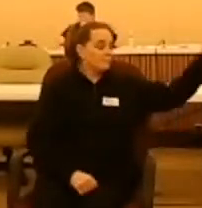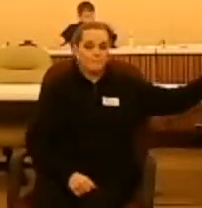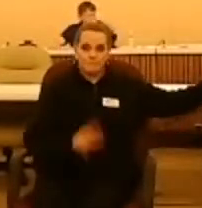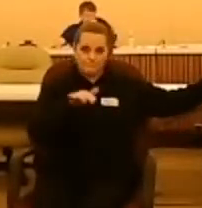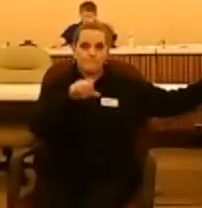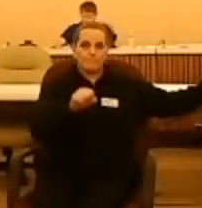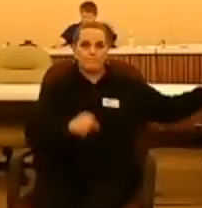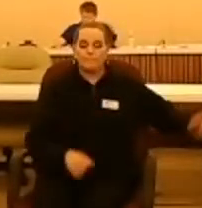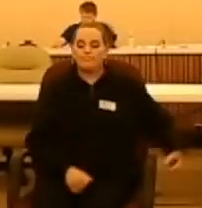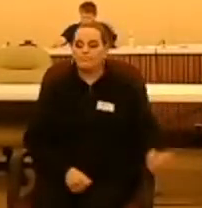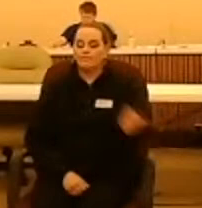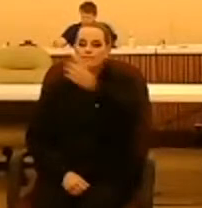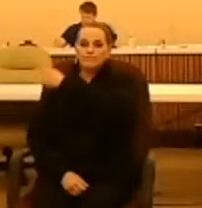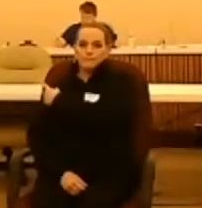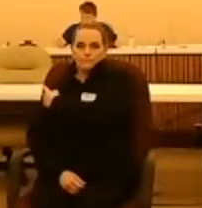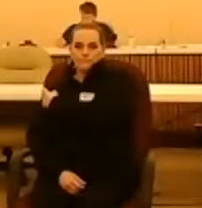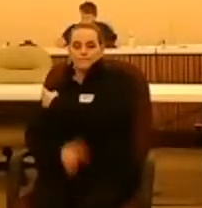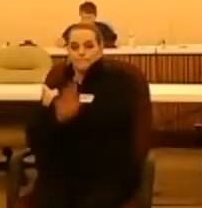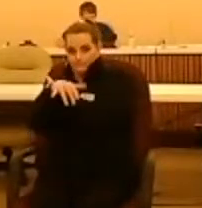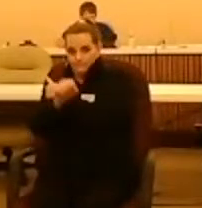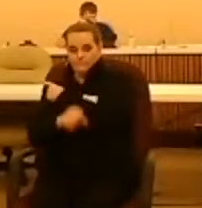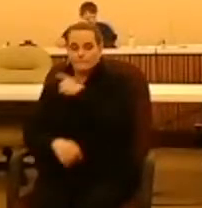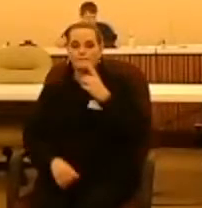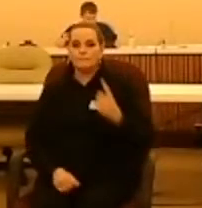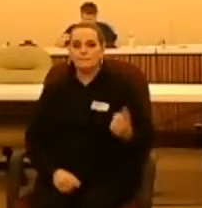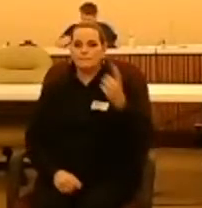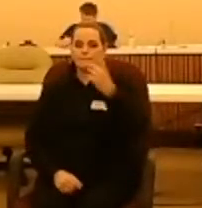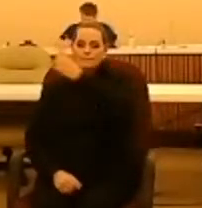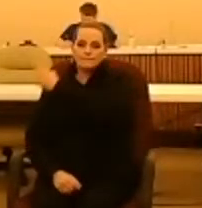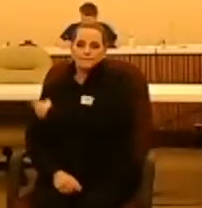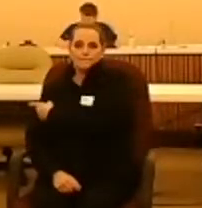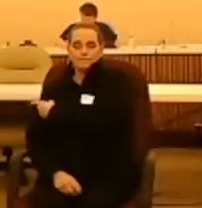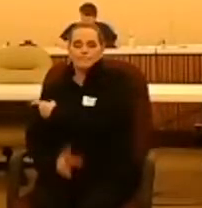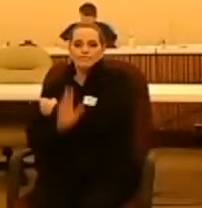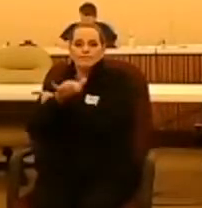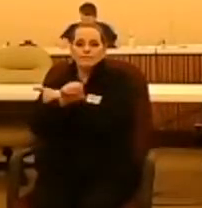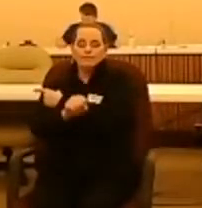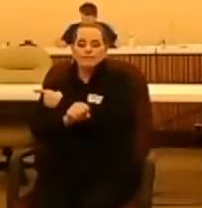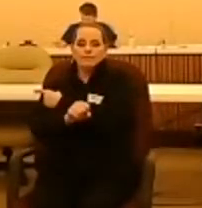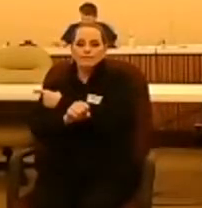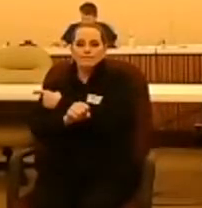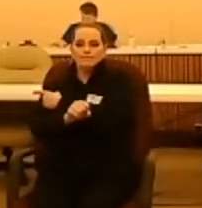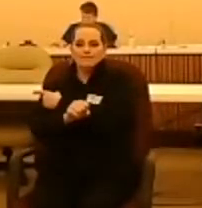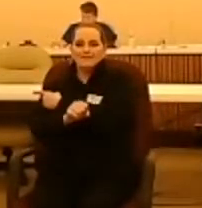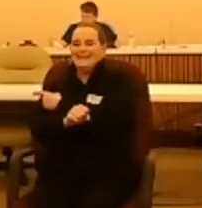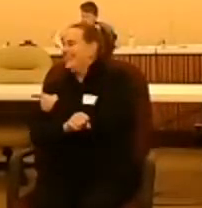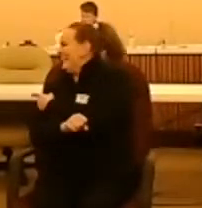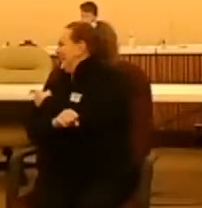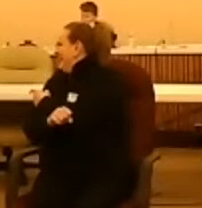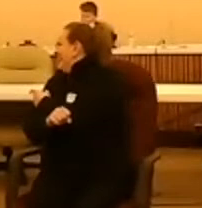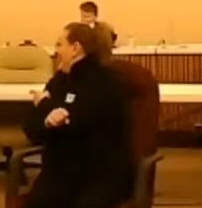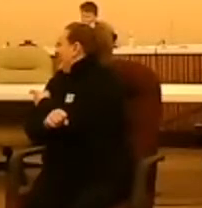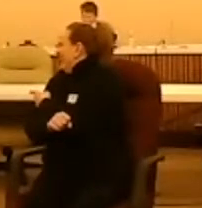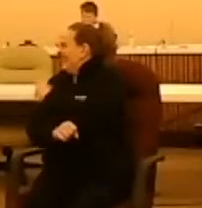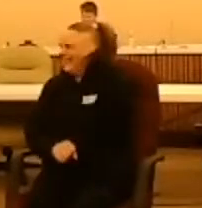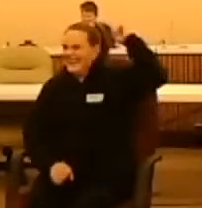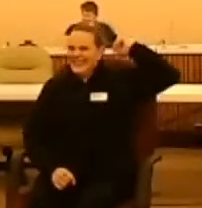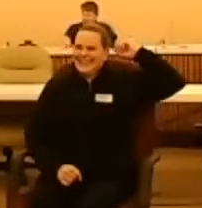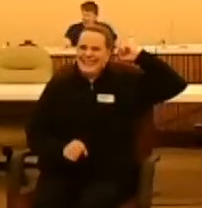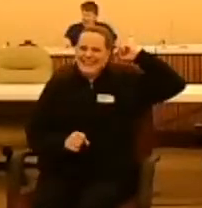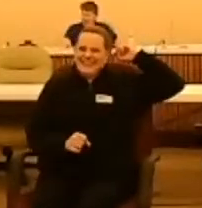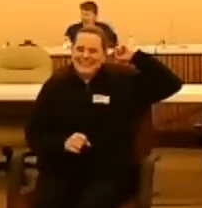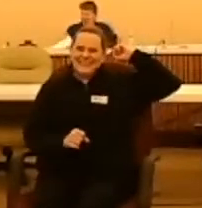Stafford, Councilmember Safranek. Aye. Councilmember Bolsner, Yeah. Supervisor